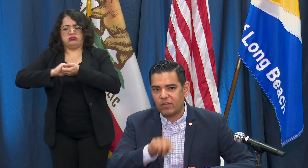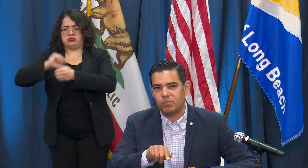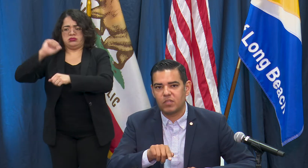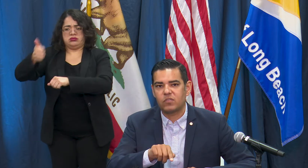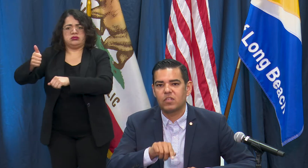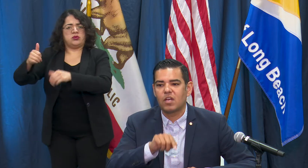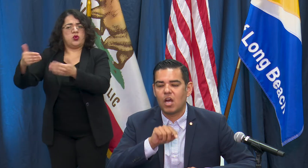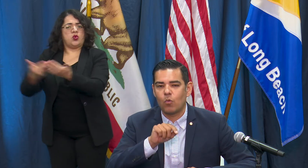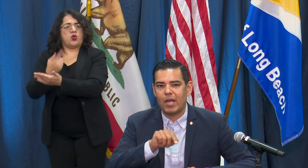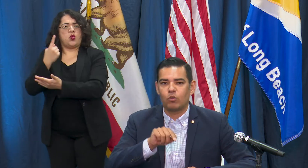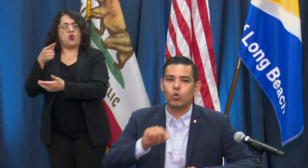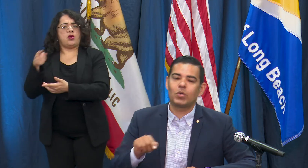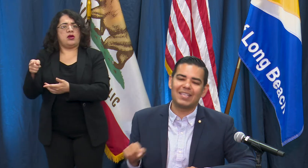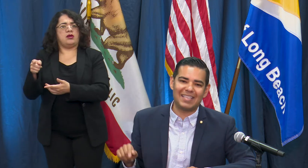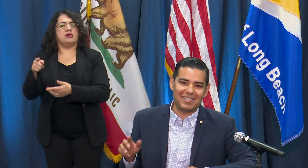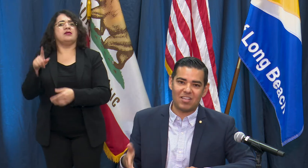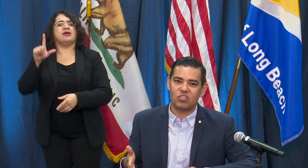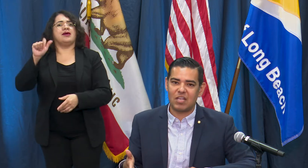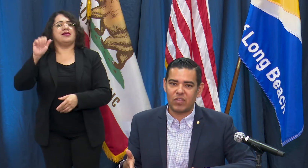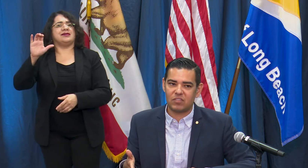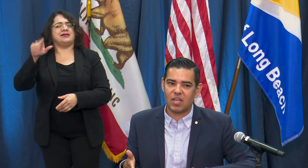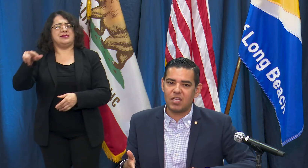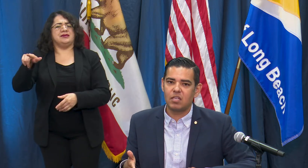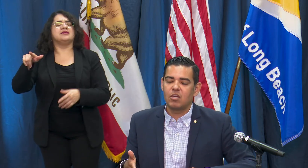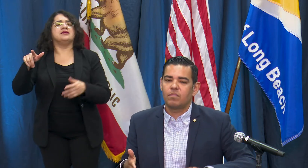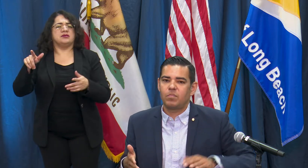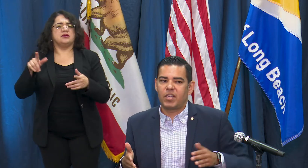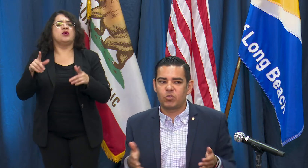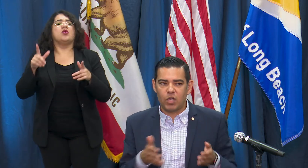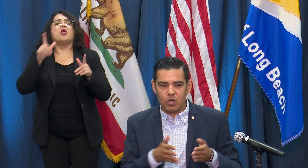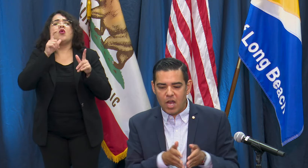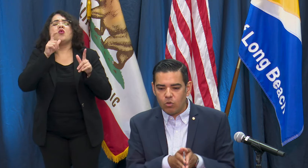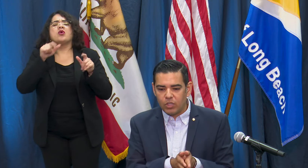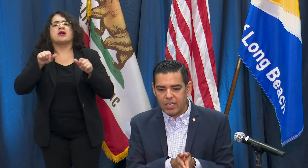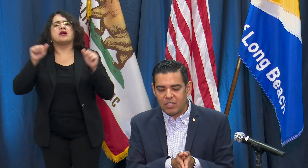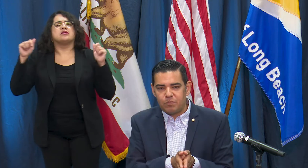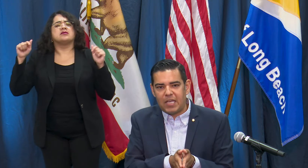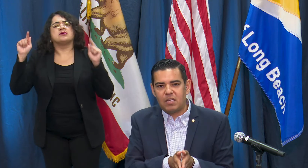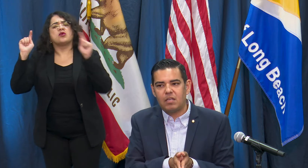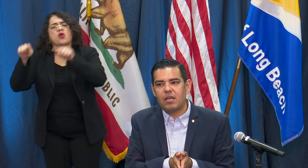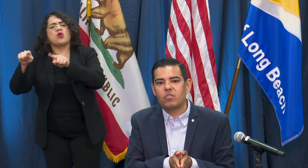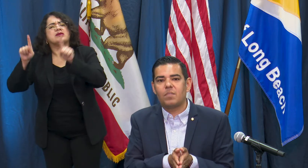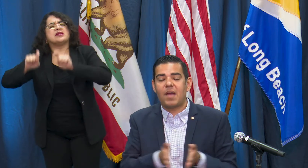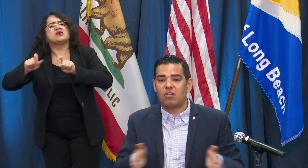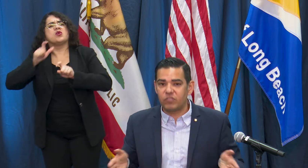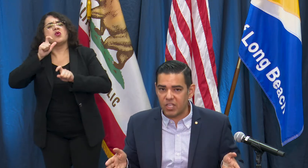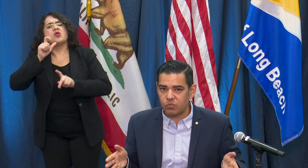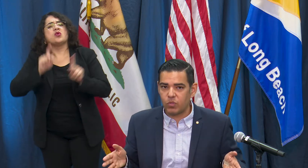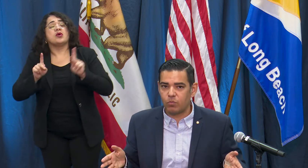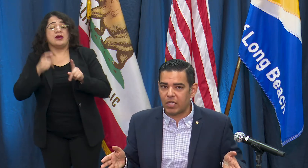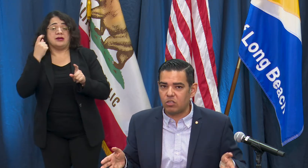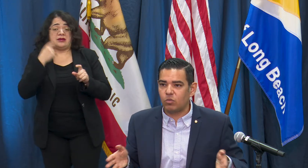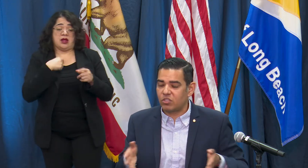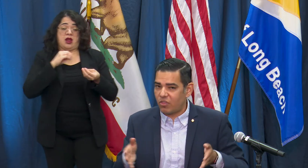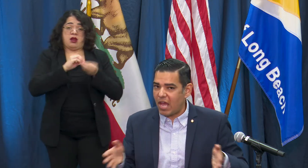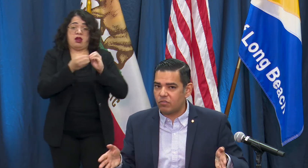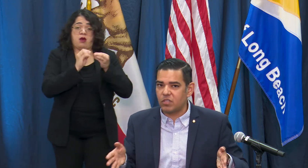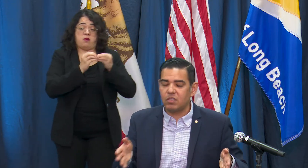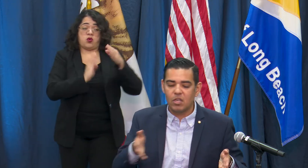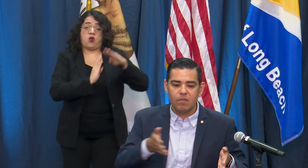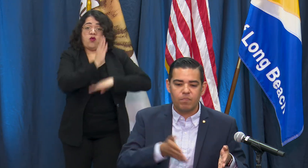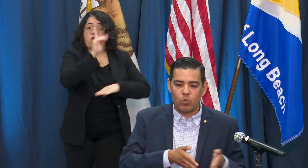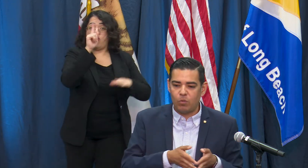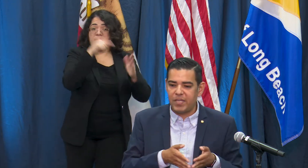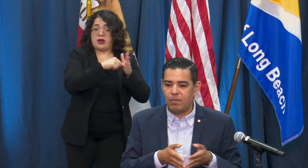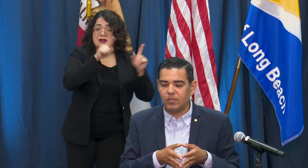great announcements around who can get tested at that site, because we're not only going to expand the amount of tests we can do, which is